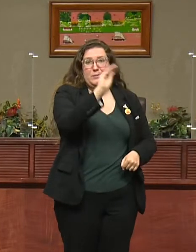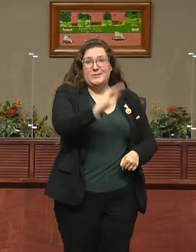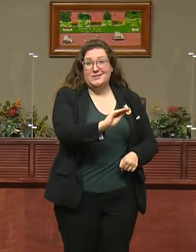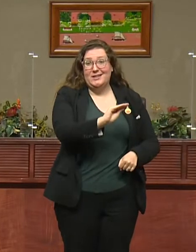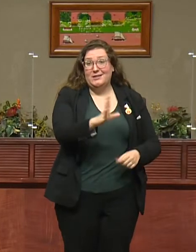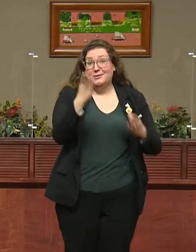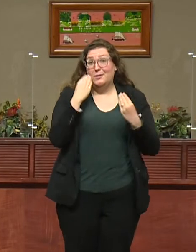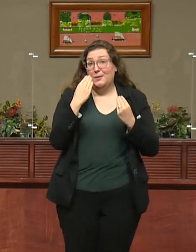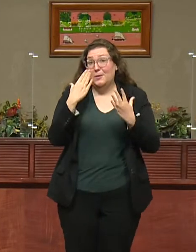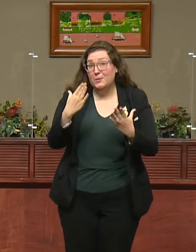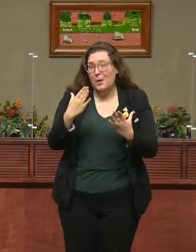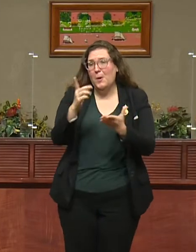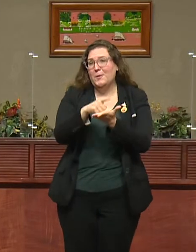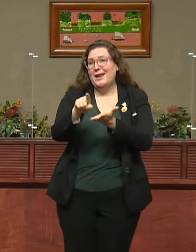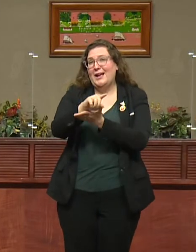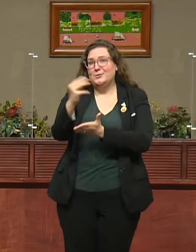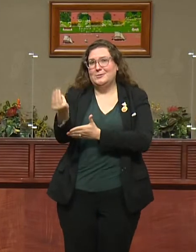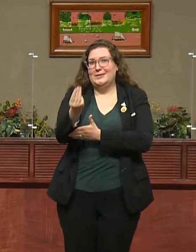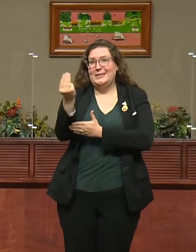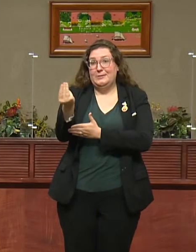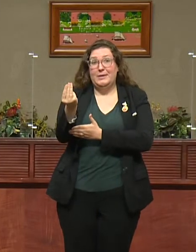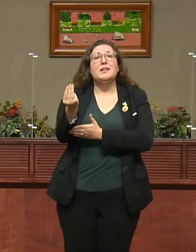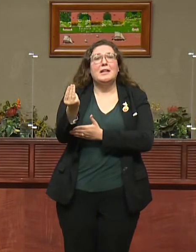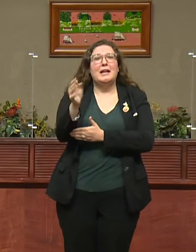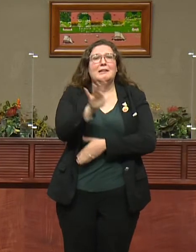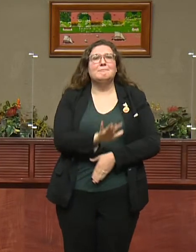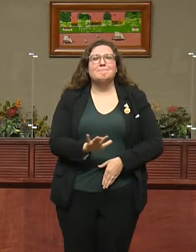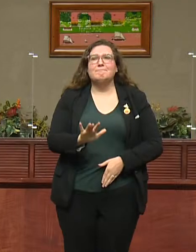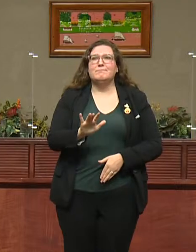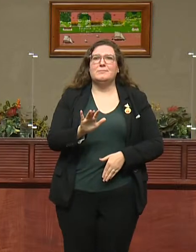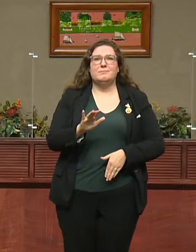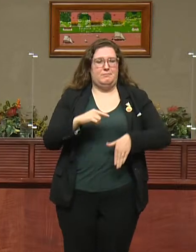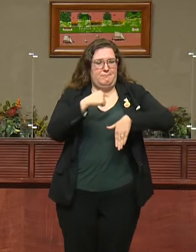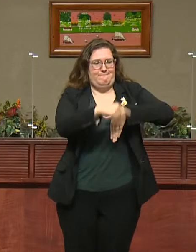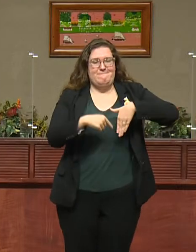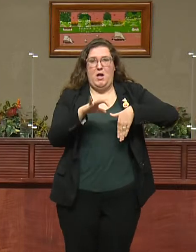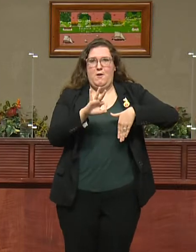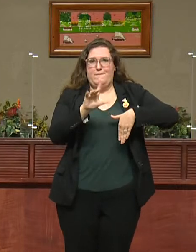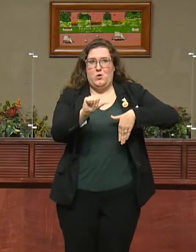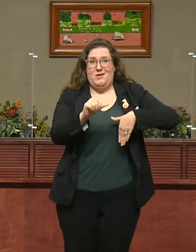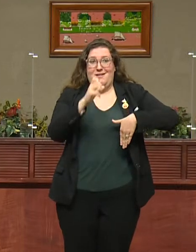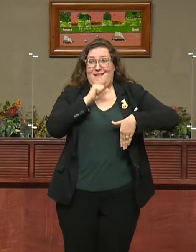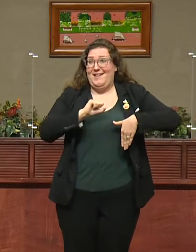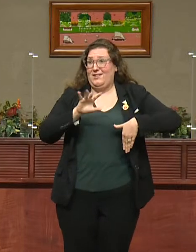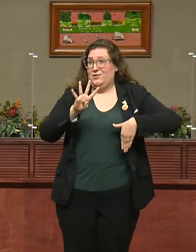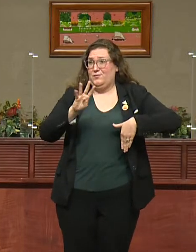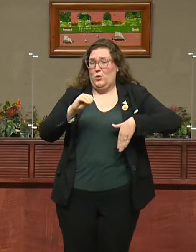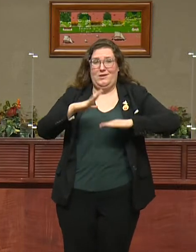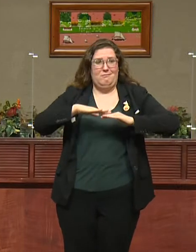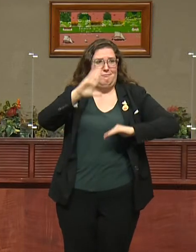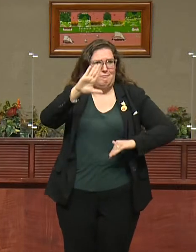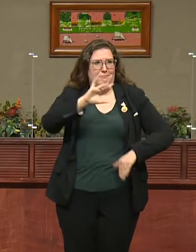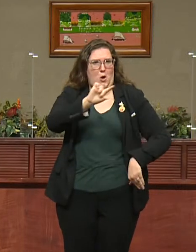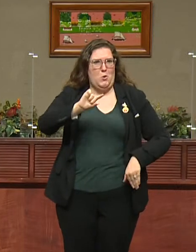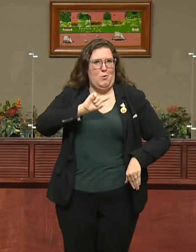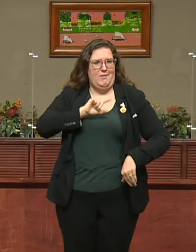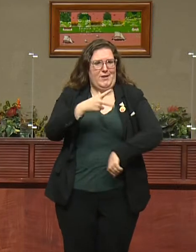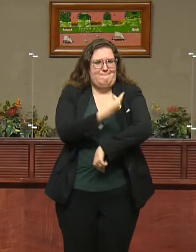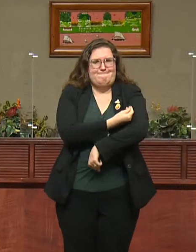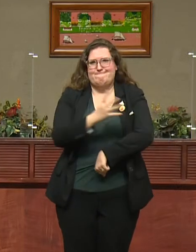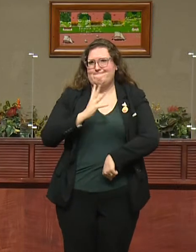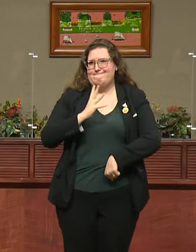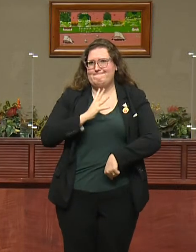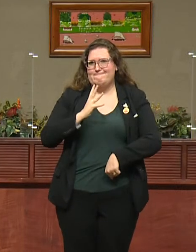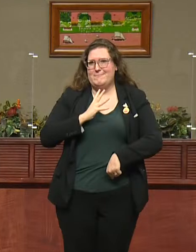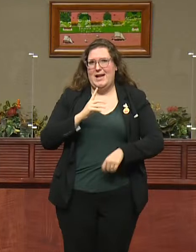beginning on Monday, all residents across the entire state, the age 40 and older will be eligible, and then the following